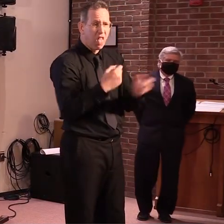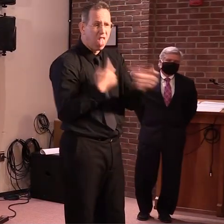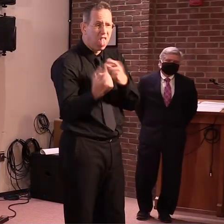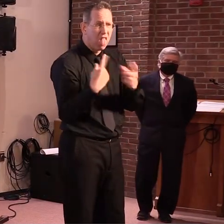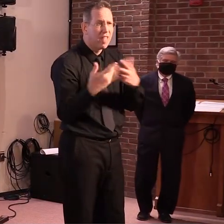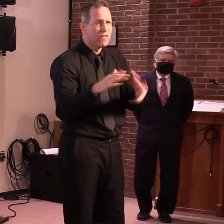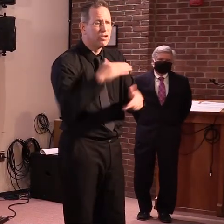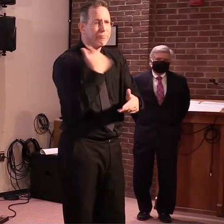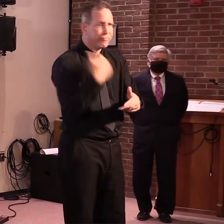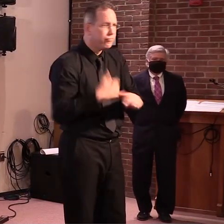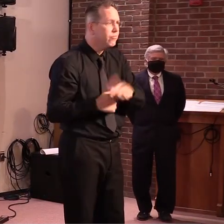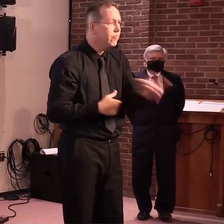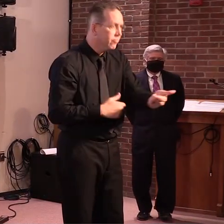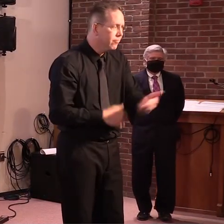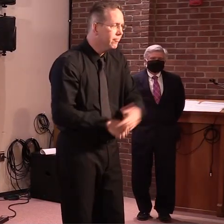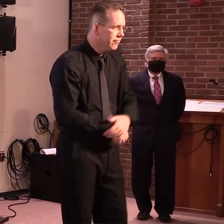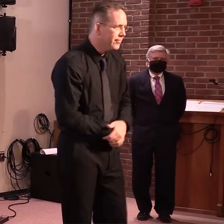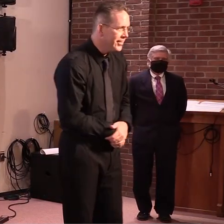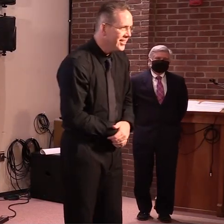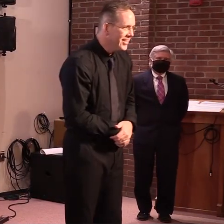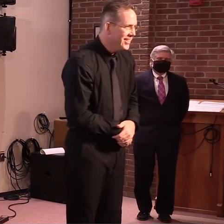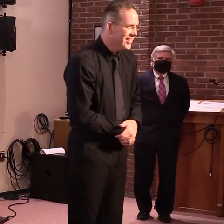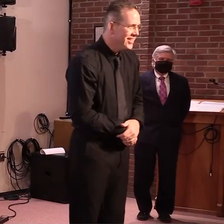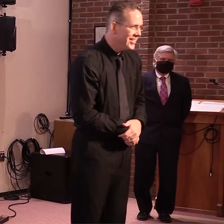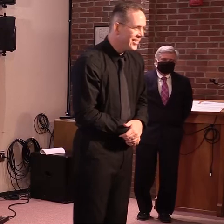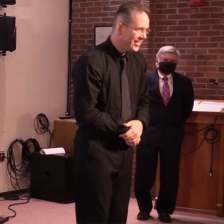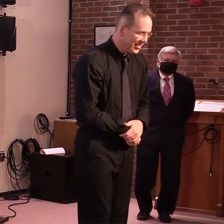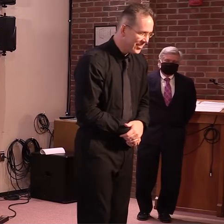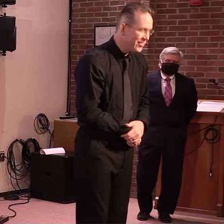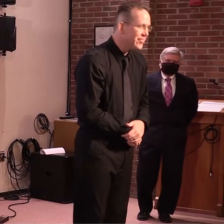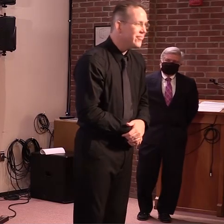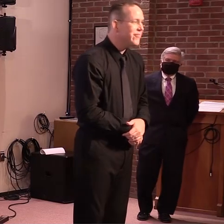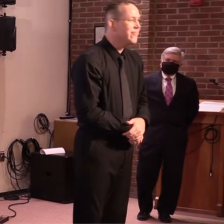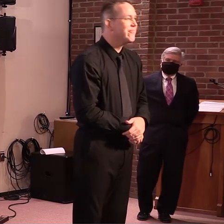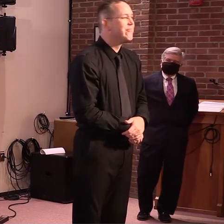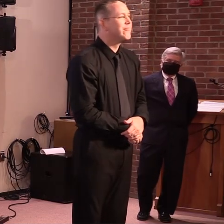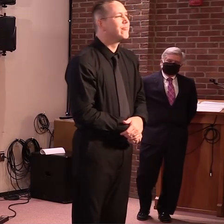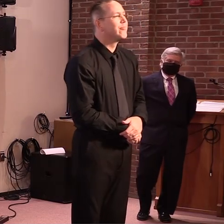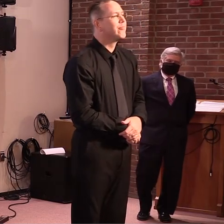moving to the phones with number 23 in the queue, Elizabeth Gribkoff.